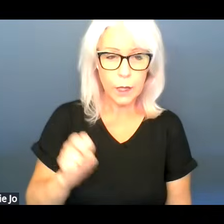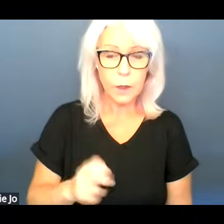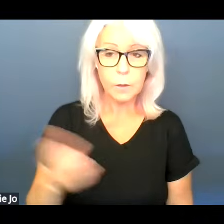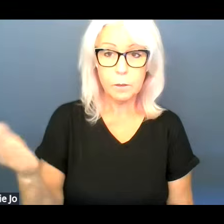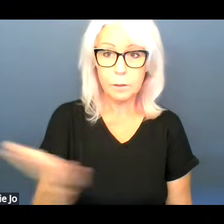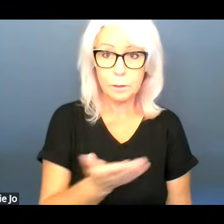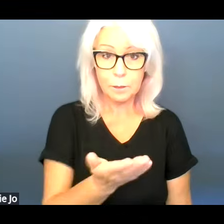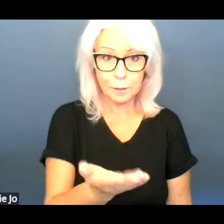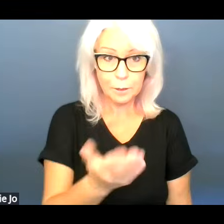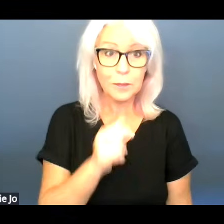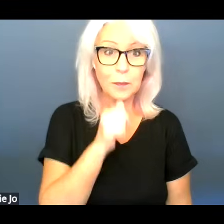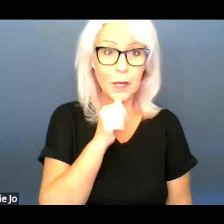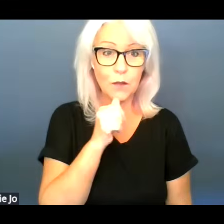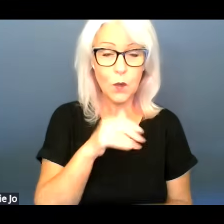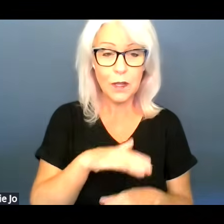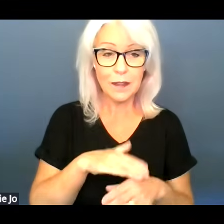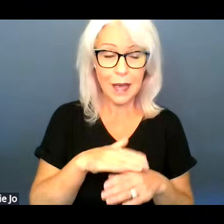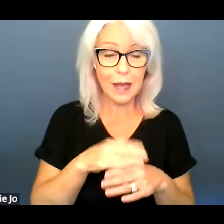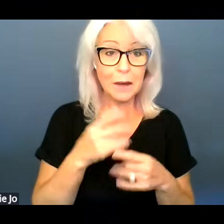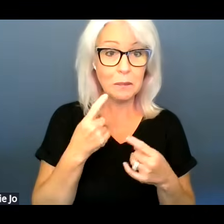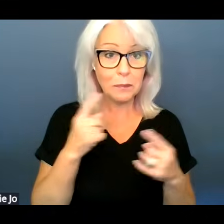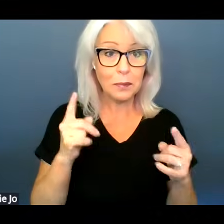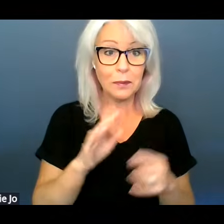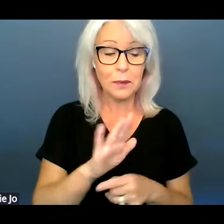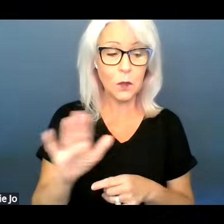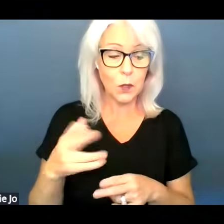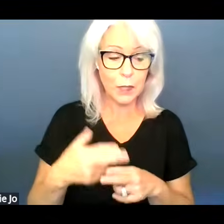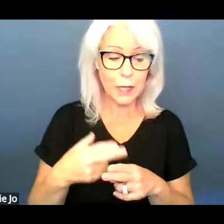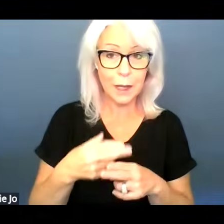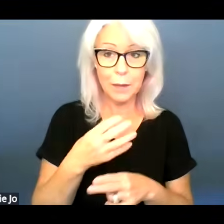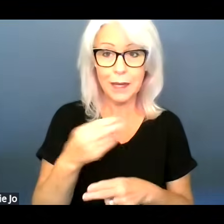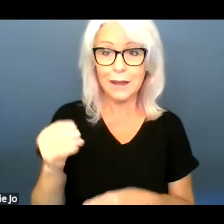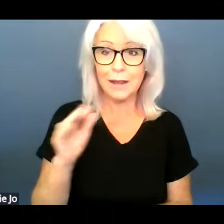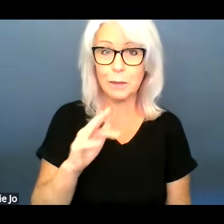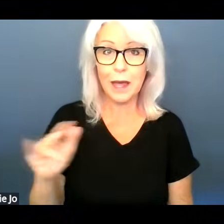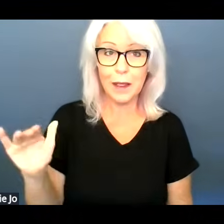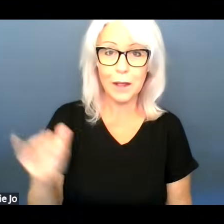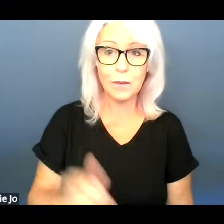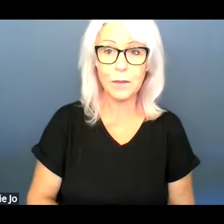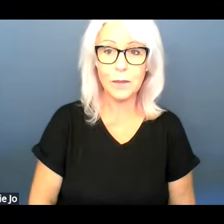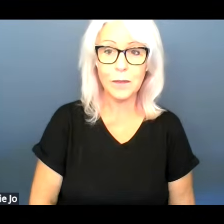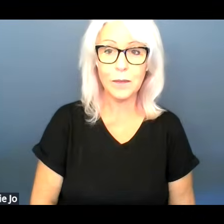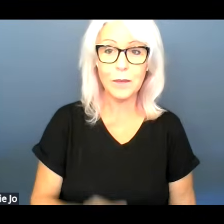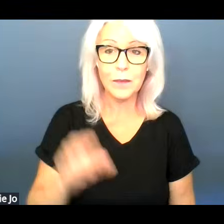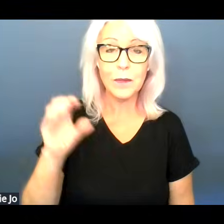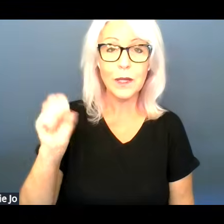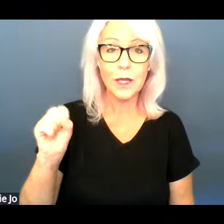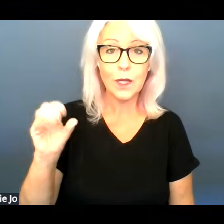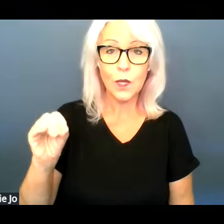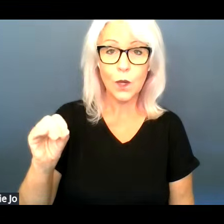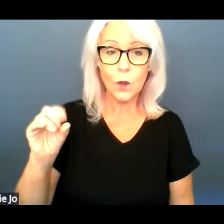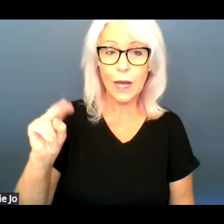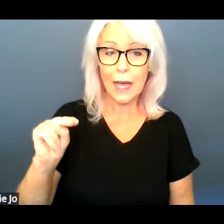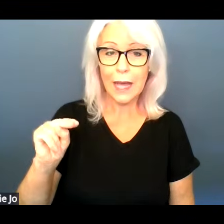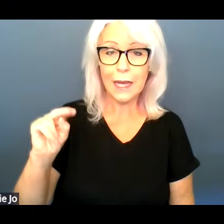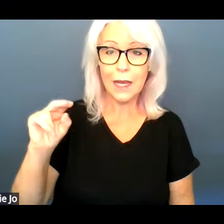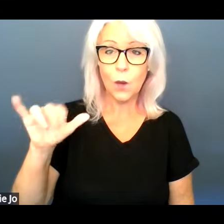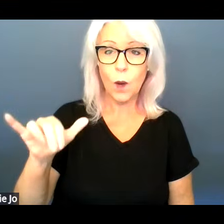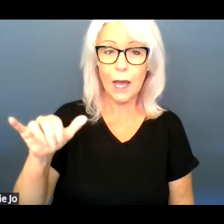Microphone's already on if you name and spell. Yeah, follow directions. Got it. Okay. My name is Sonia Shoup,